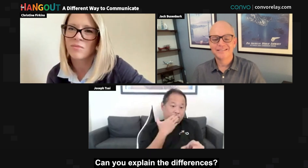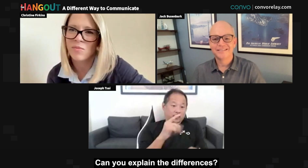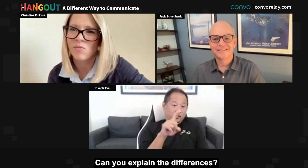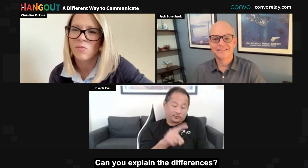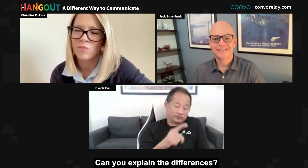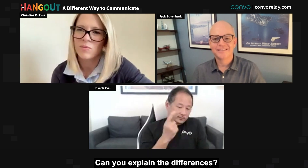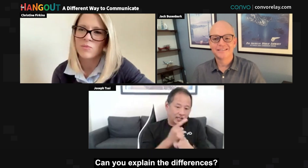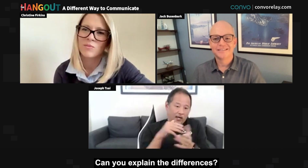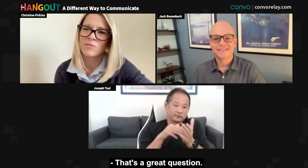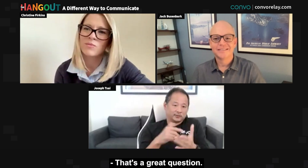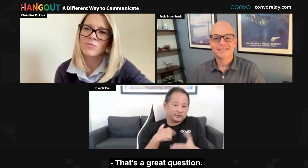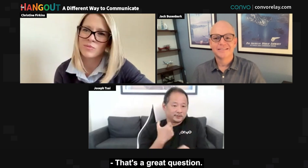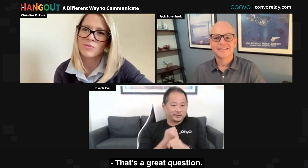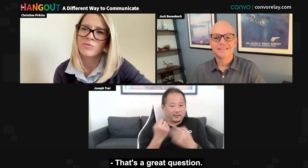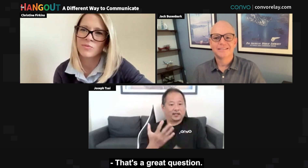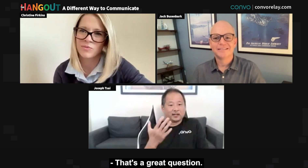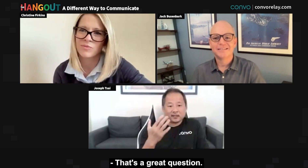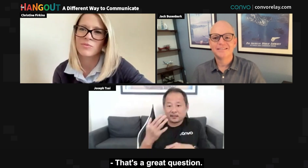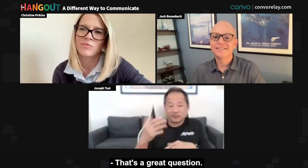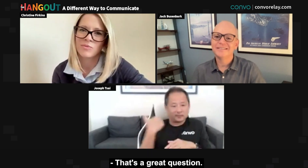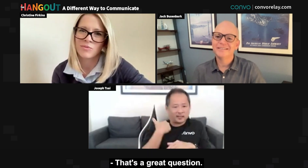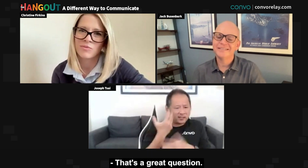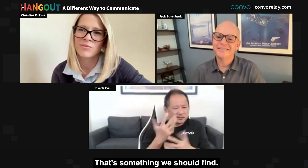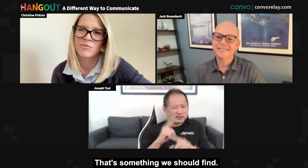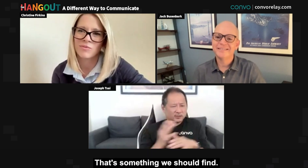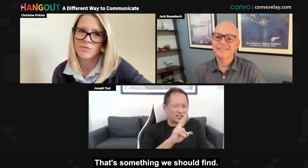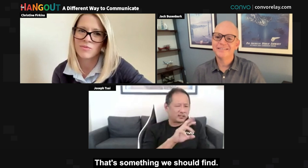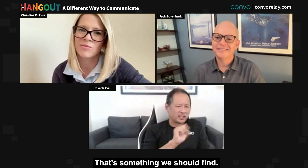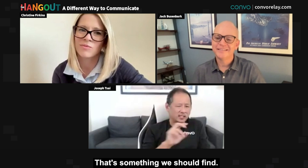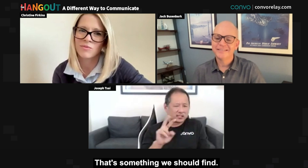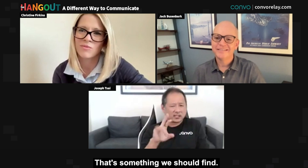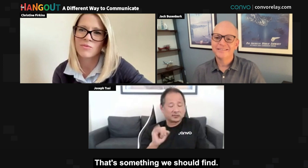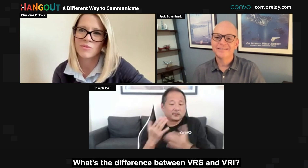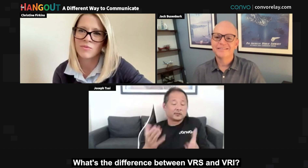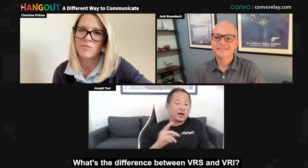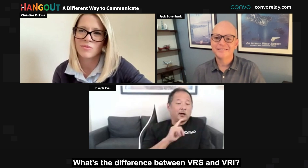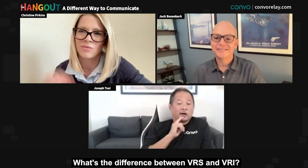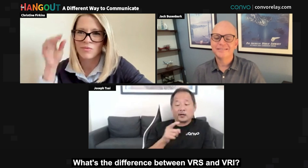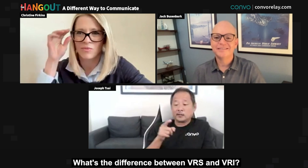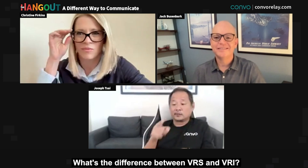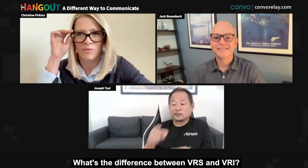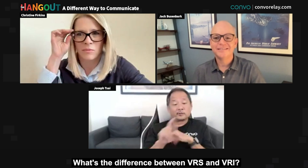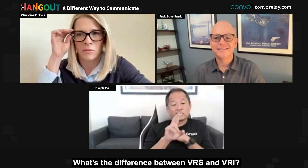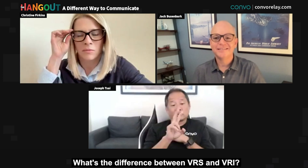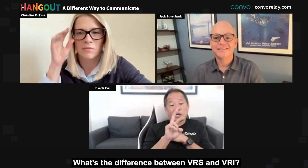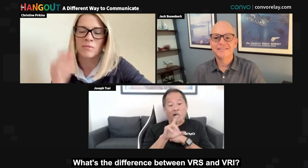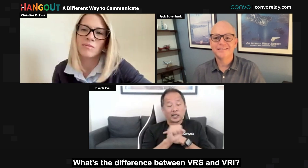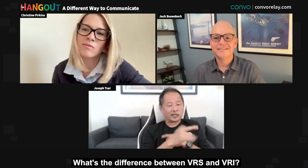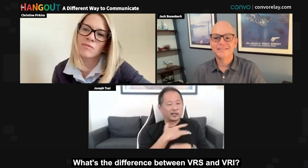the differences? That's a great question. That's something we should explain. What's the difference between VRS and VRI?